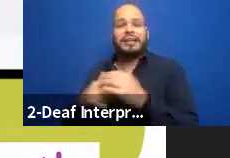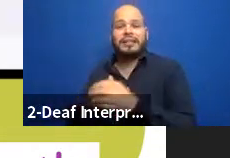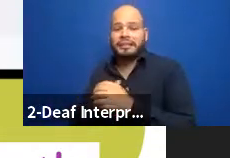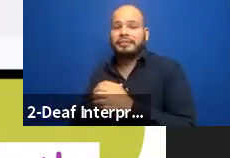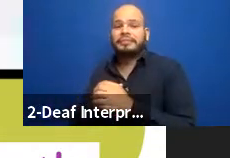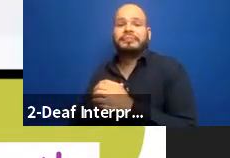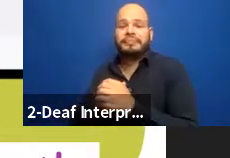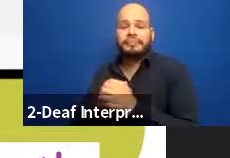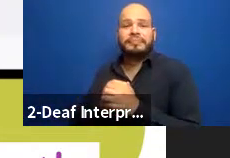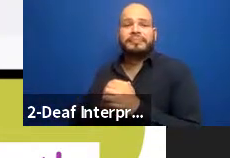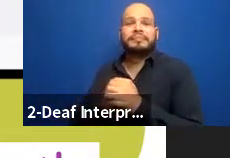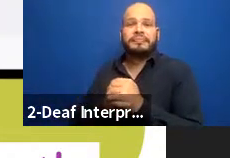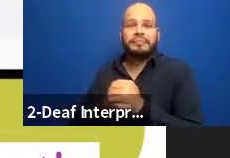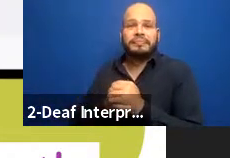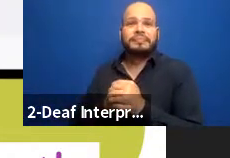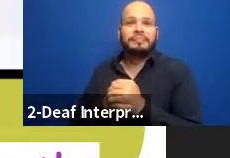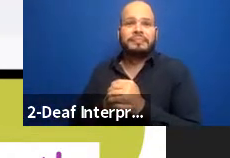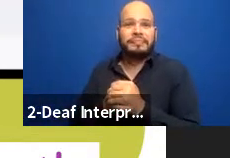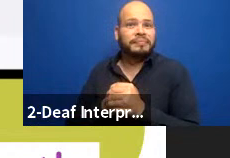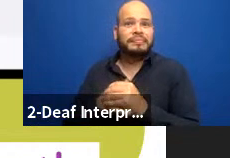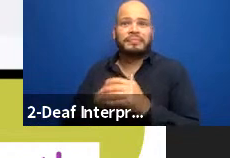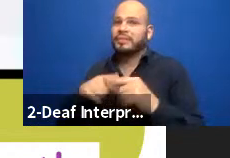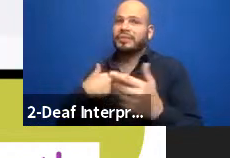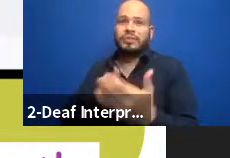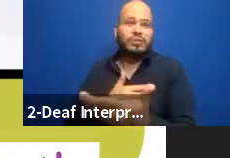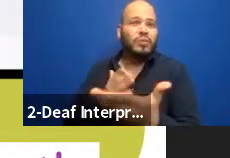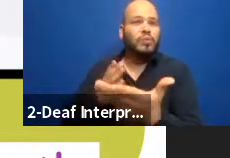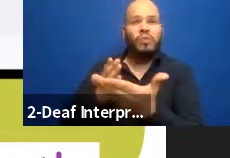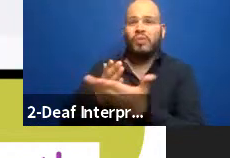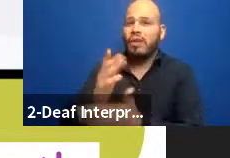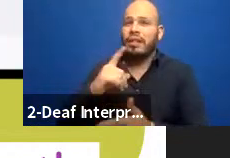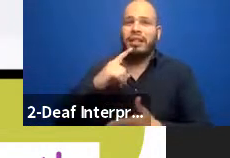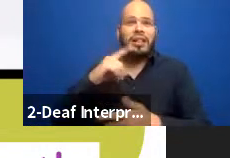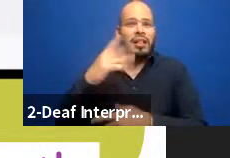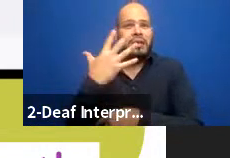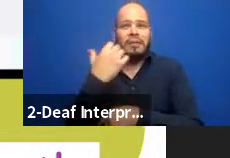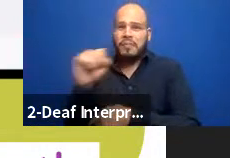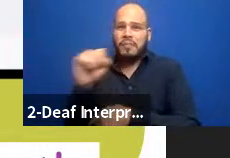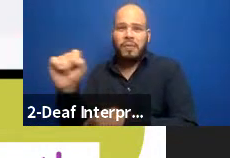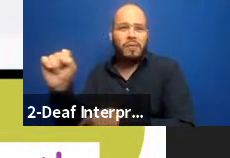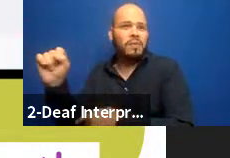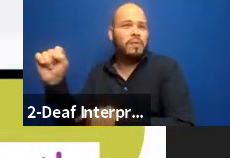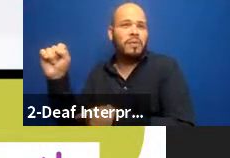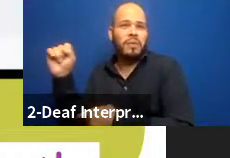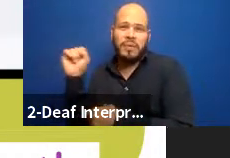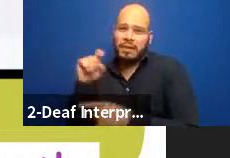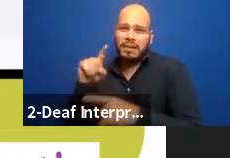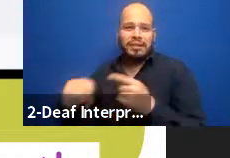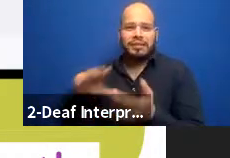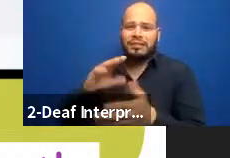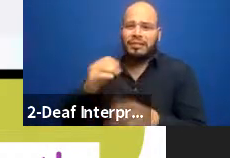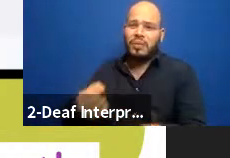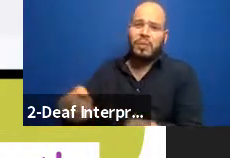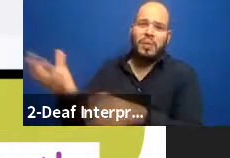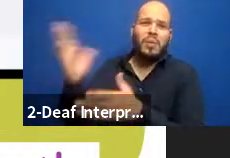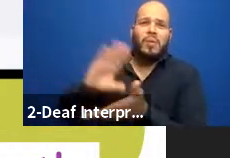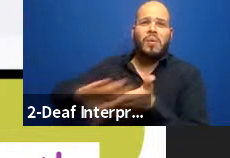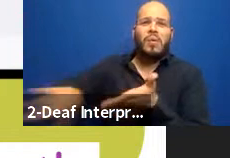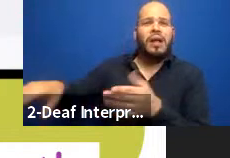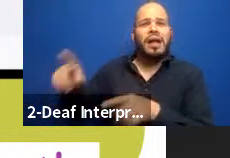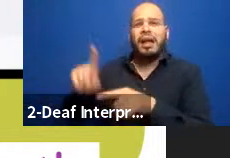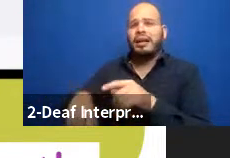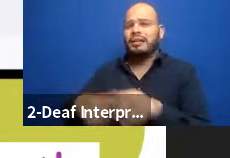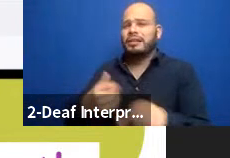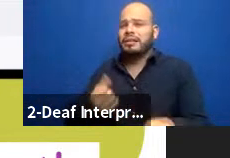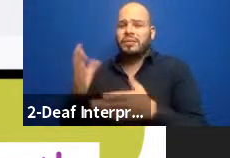birthright. Let them know they can't throw us away. No. Let them know they can't throw us away. No. Let them know they can't throw us